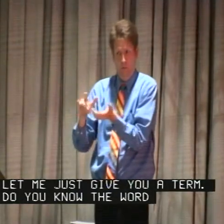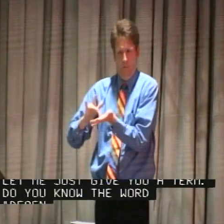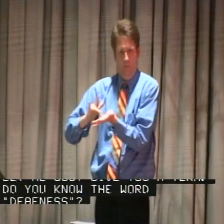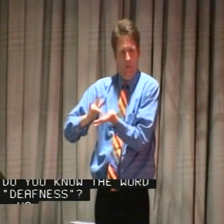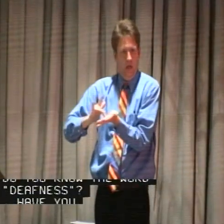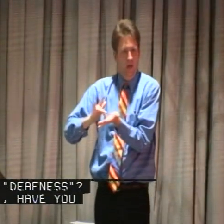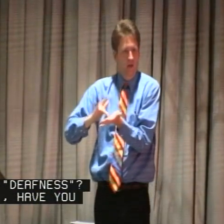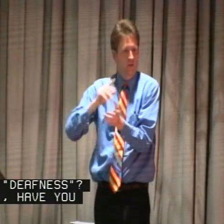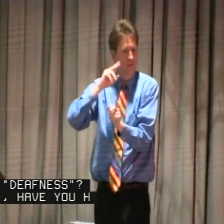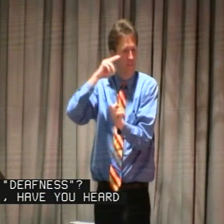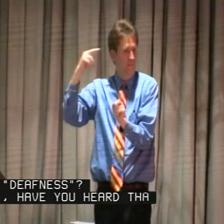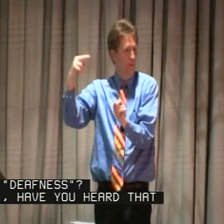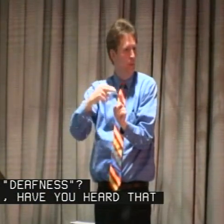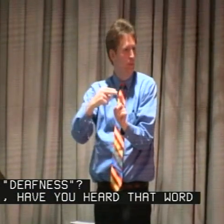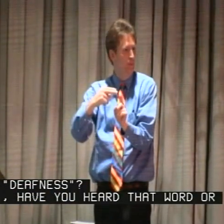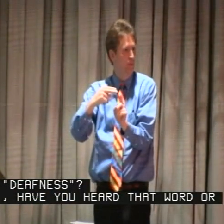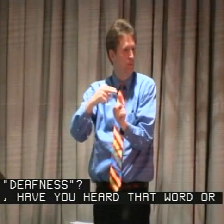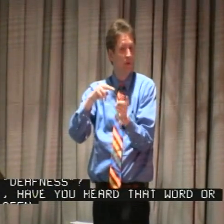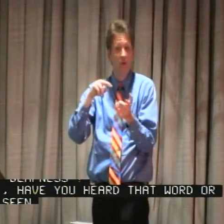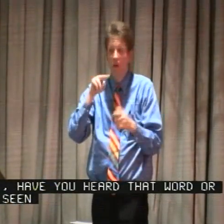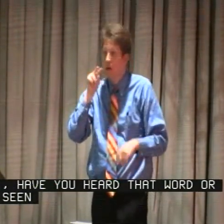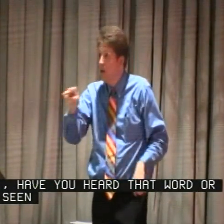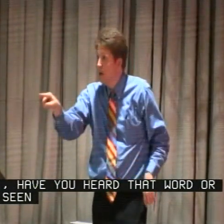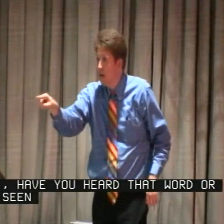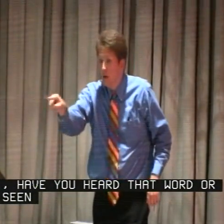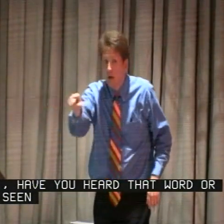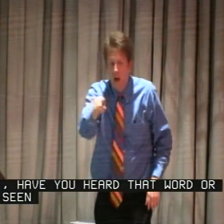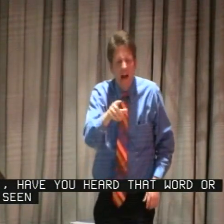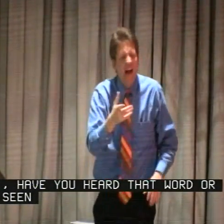it? It's a medical view. It's a pathological term.